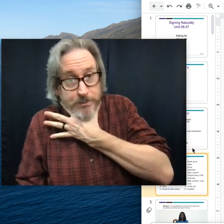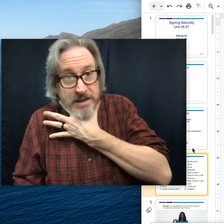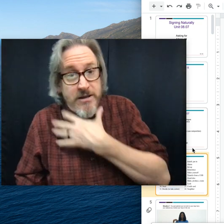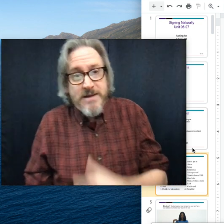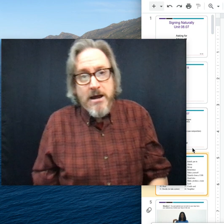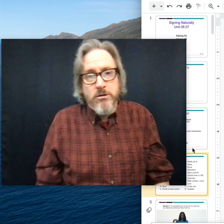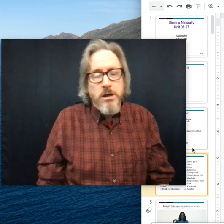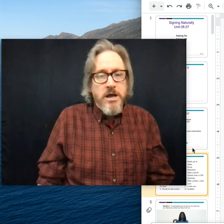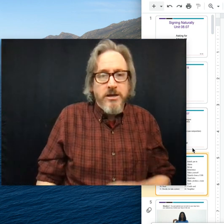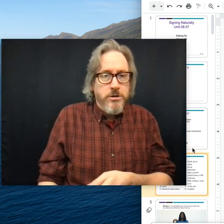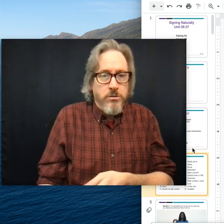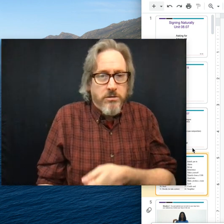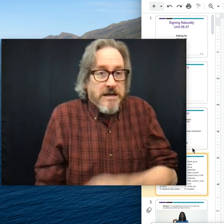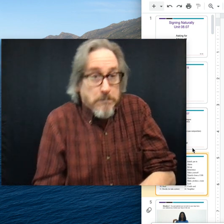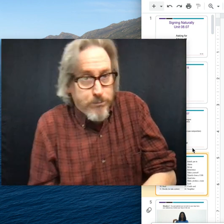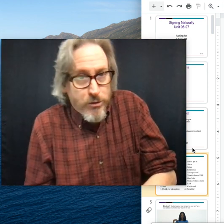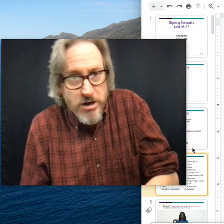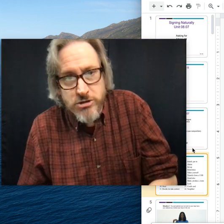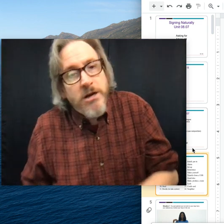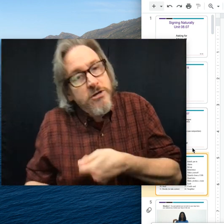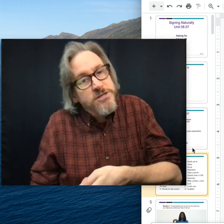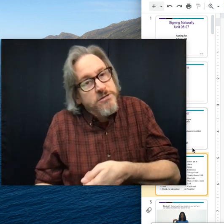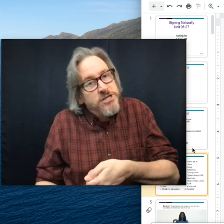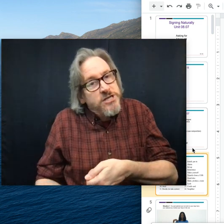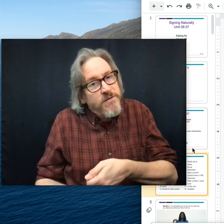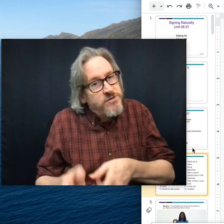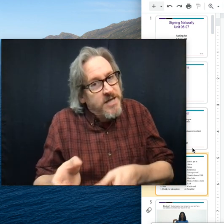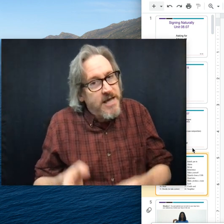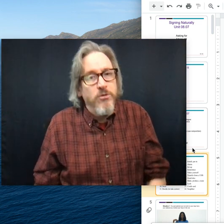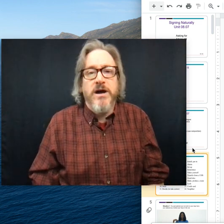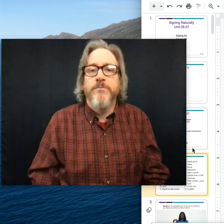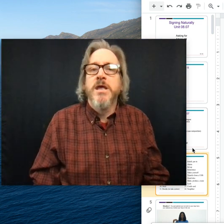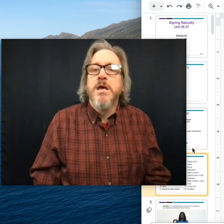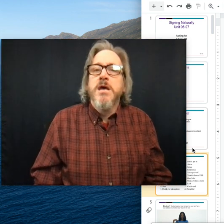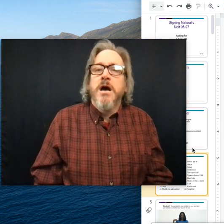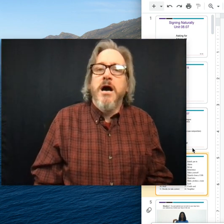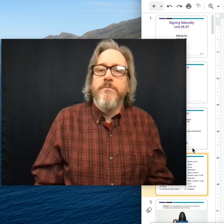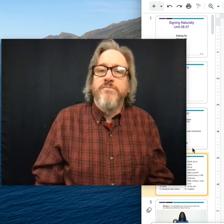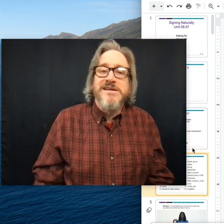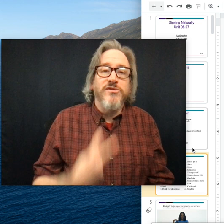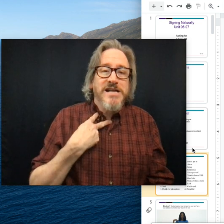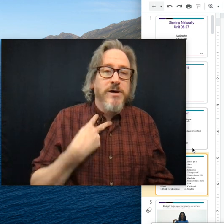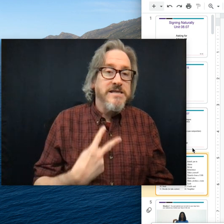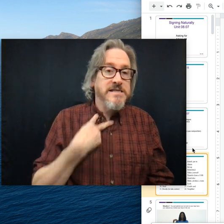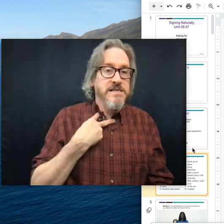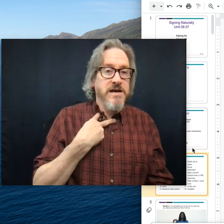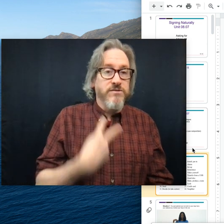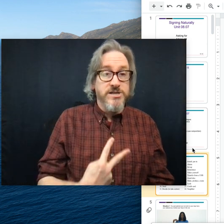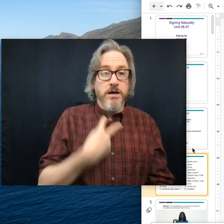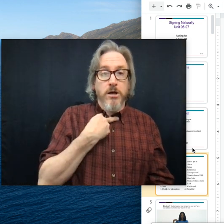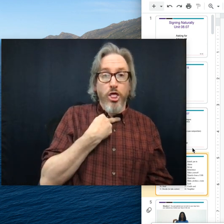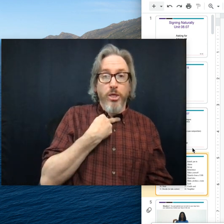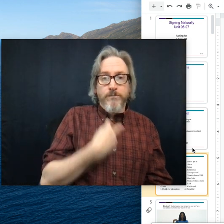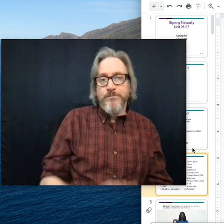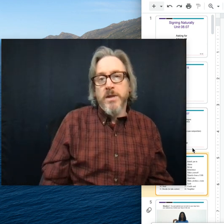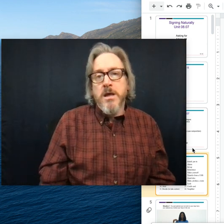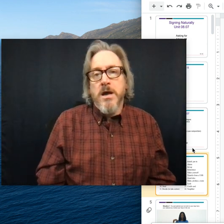just pin them down and you don't like put pressure on. Just enough so they can't move out. So that's why this is the sign for